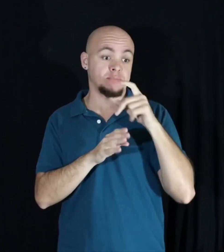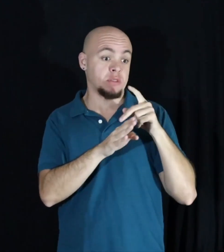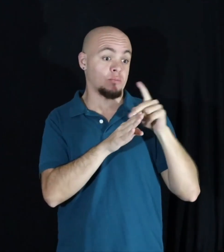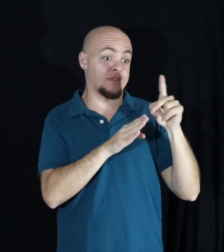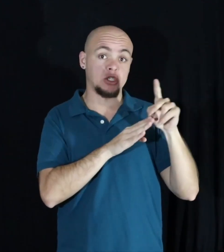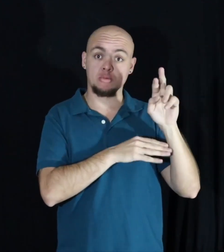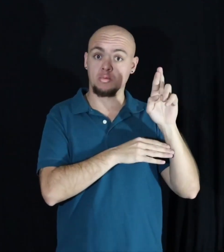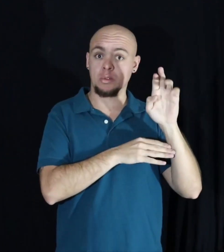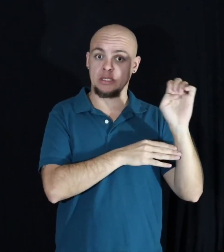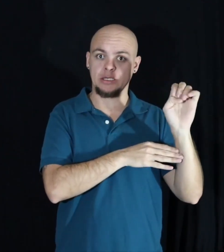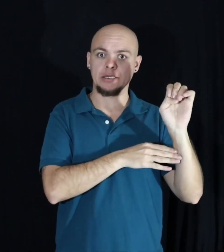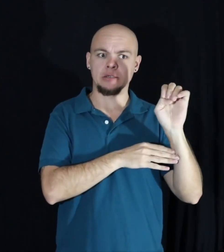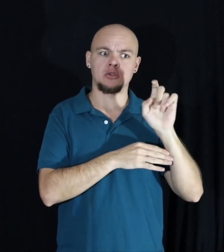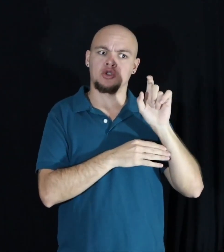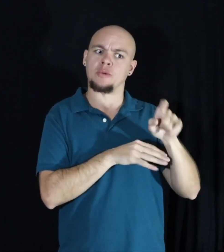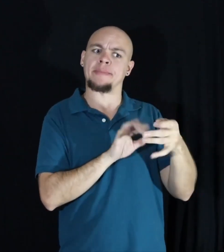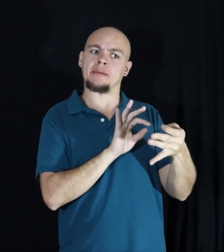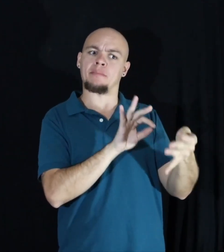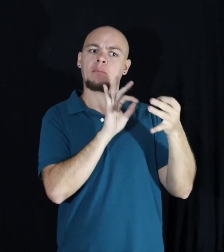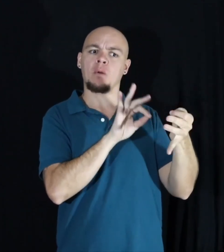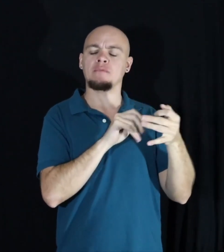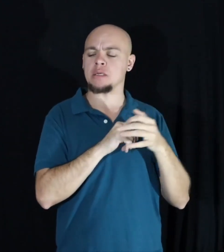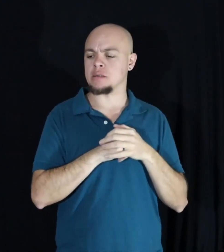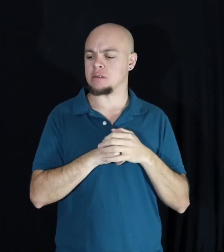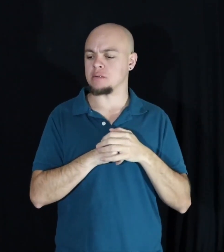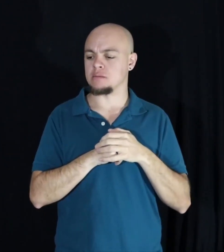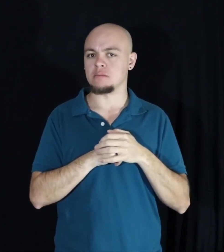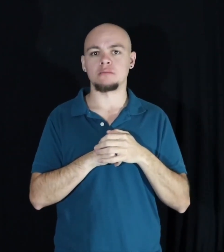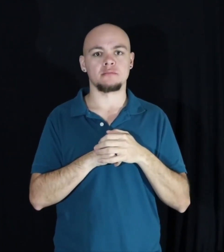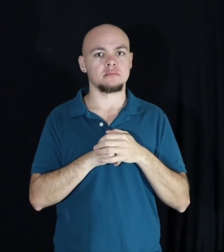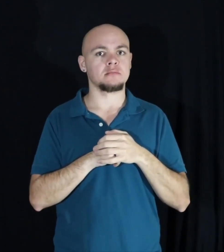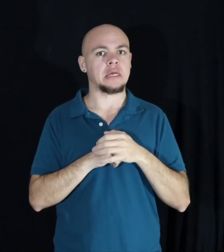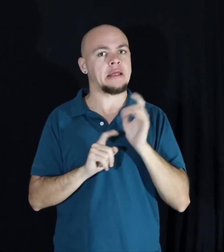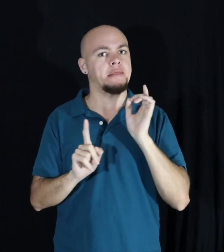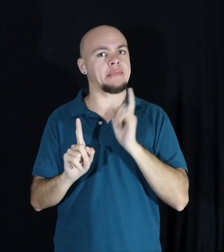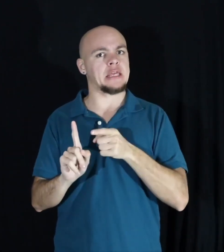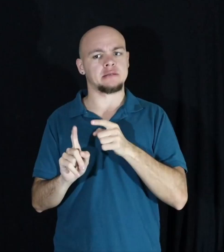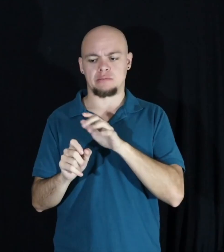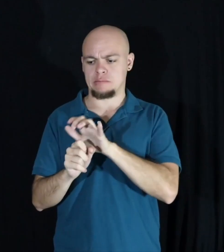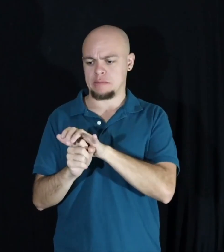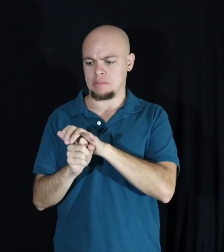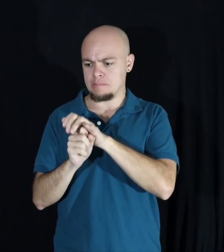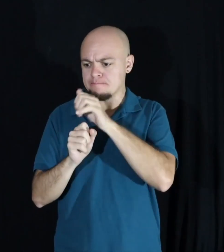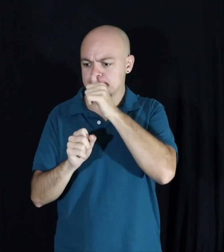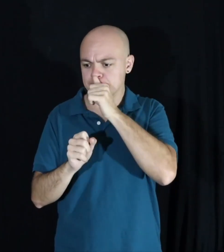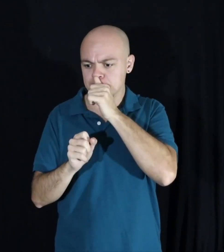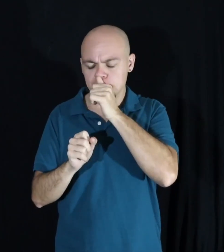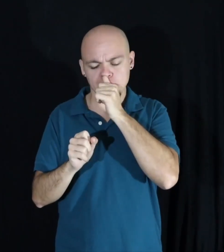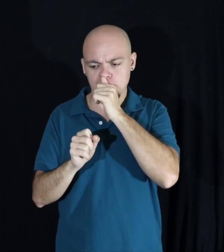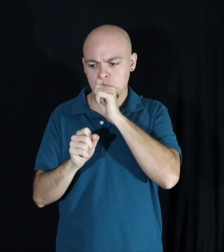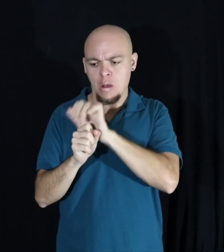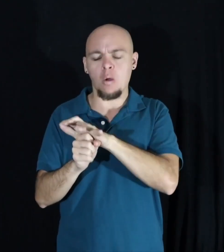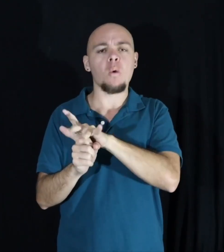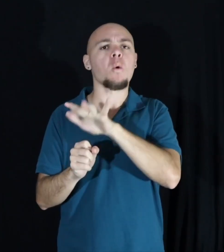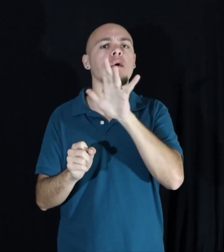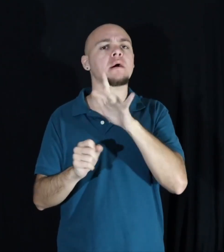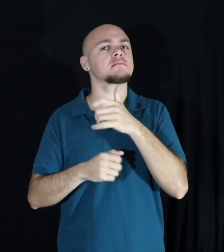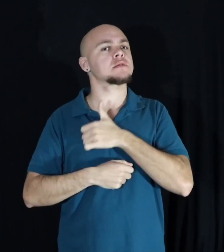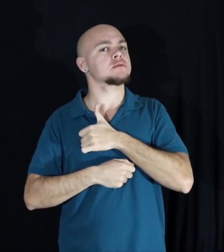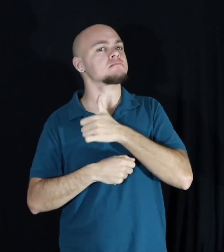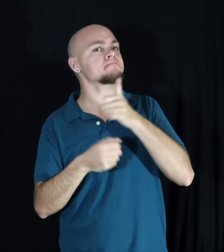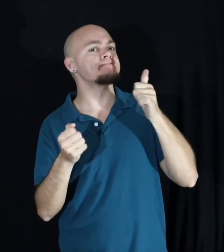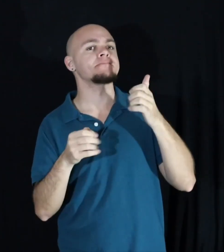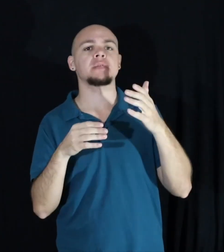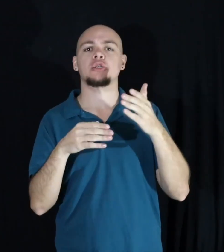real estate that was supposed to be perfect, I'm gonna blow the lid off of this thing. I'm gonna share this vulnerability and just see